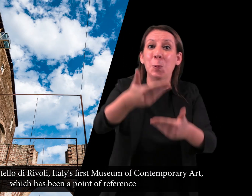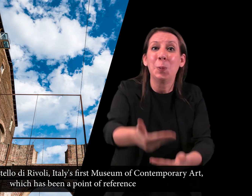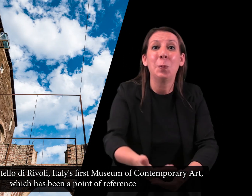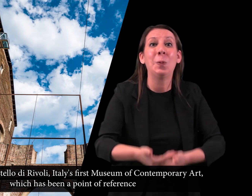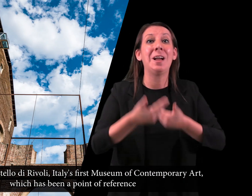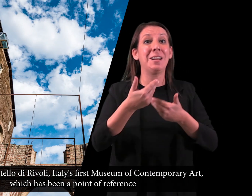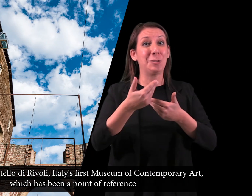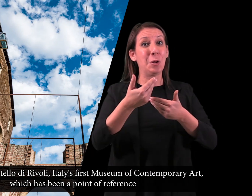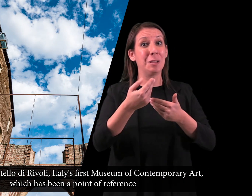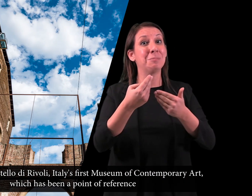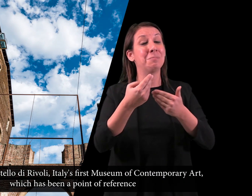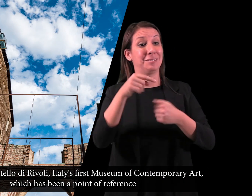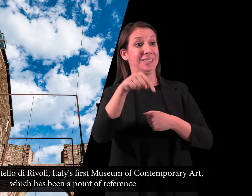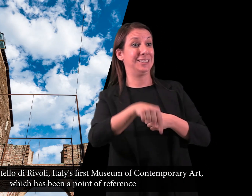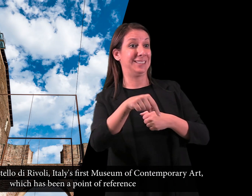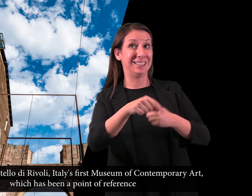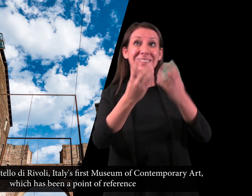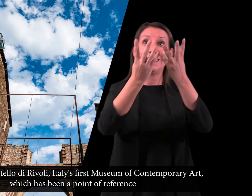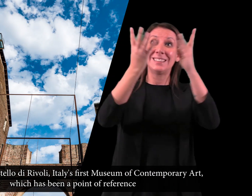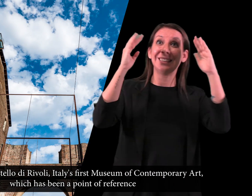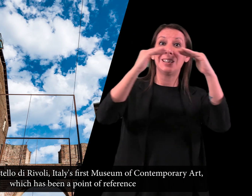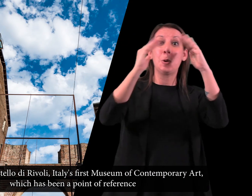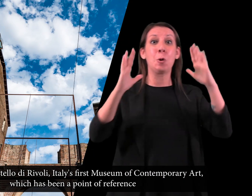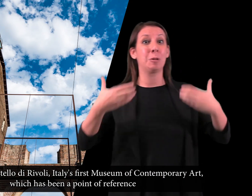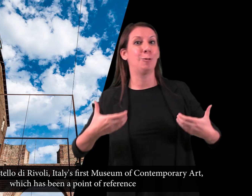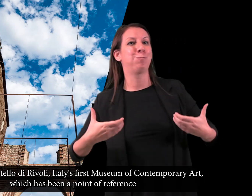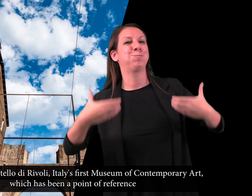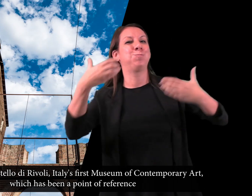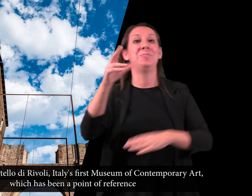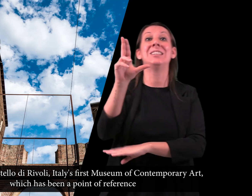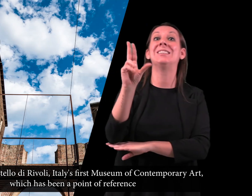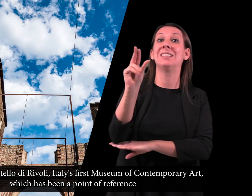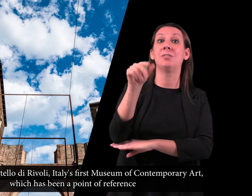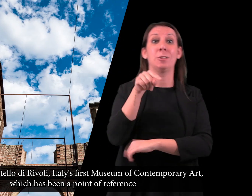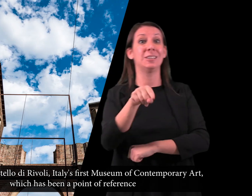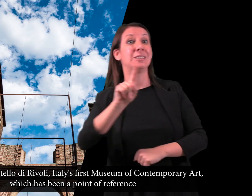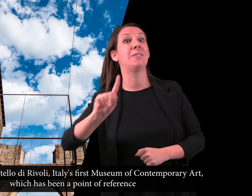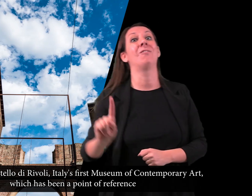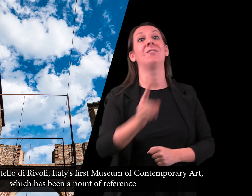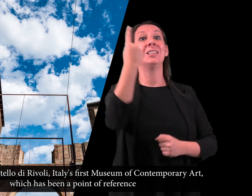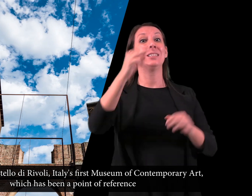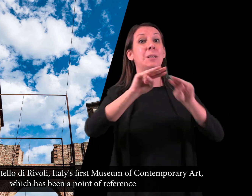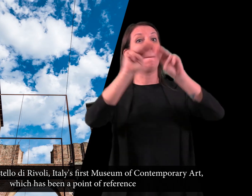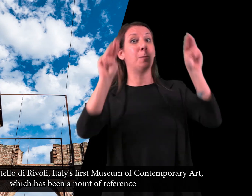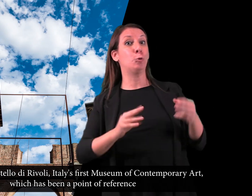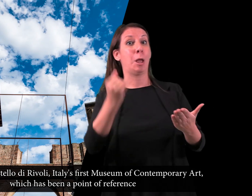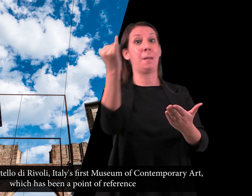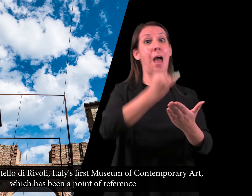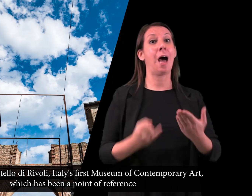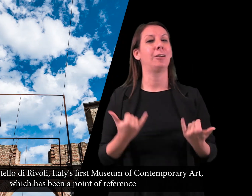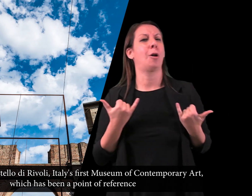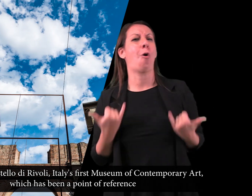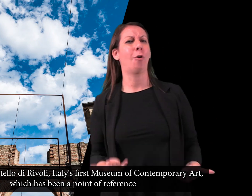Rivoli, Italy's first museum of contemporary art, which has been a point of reference for